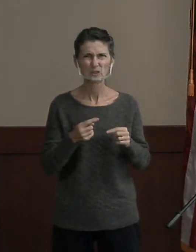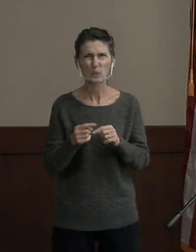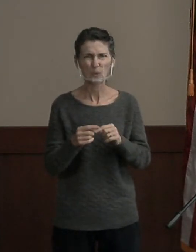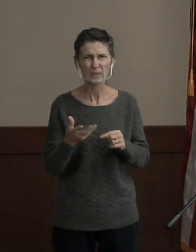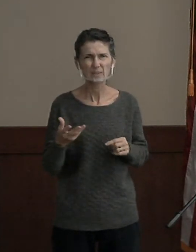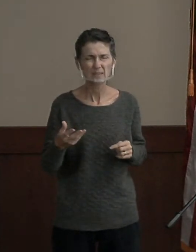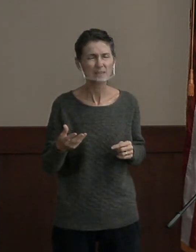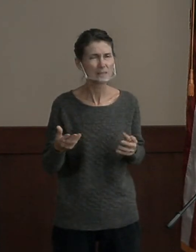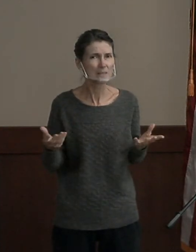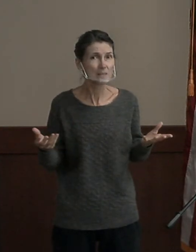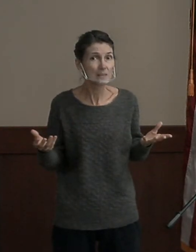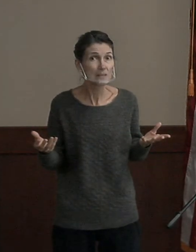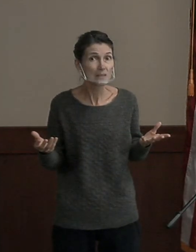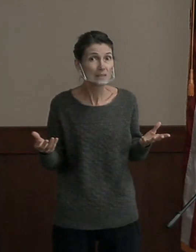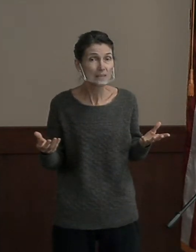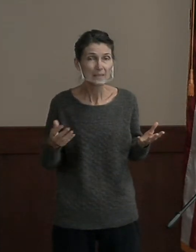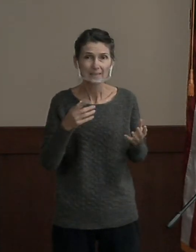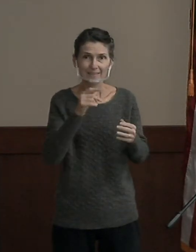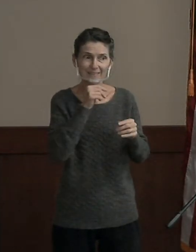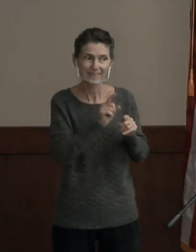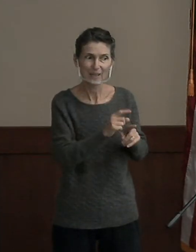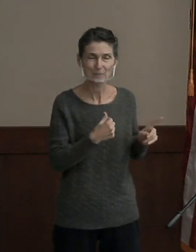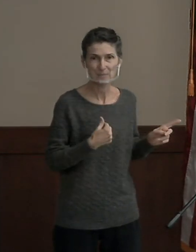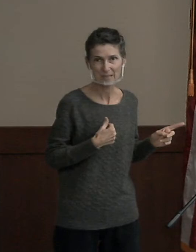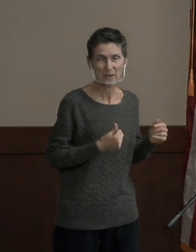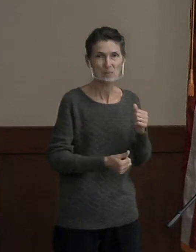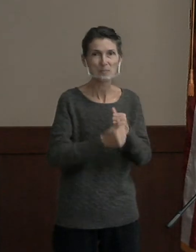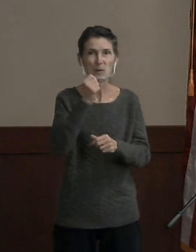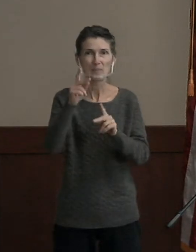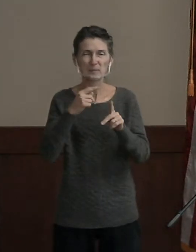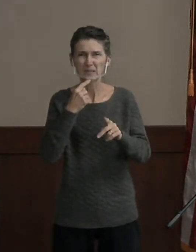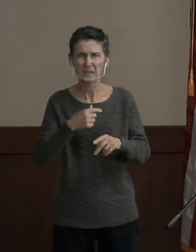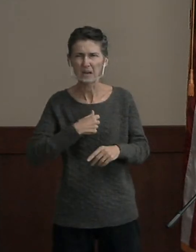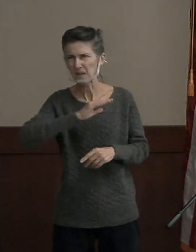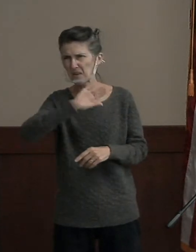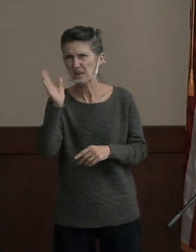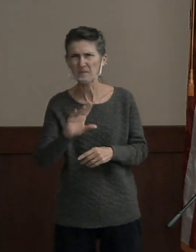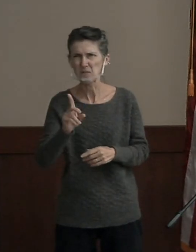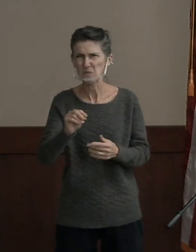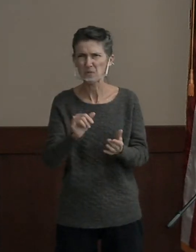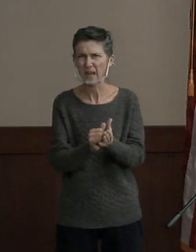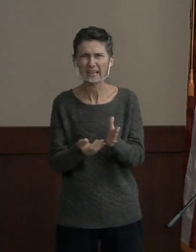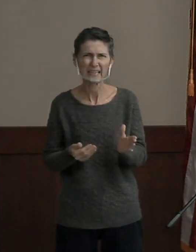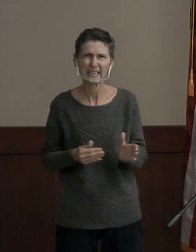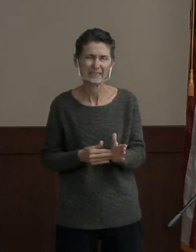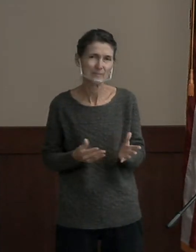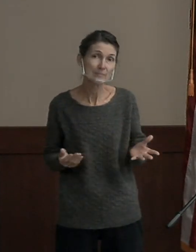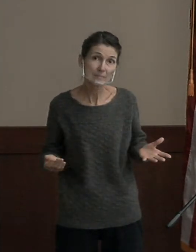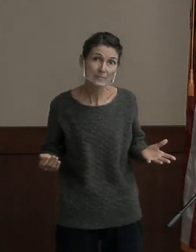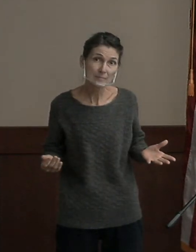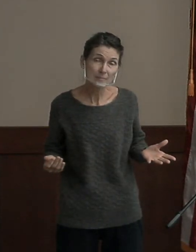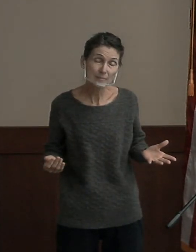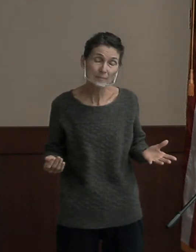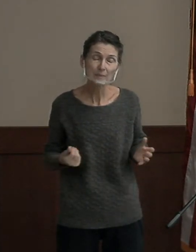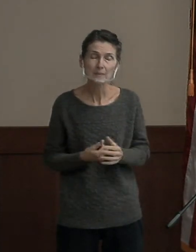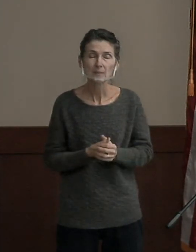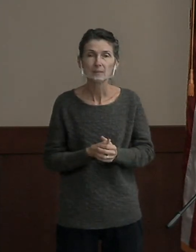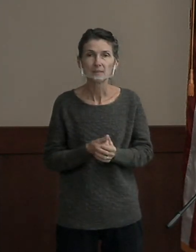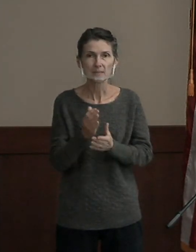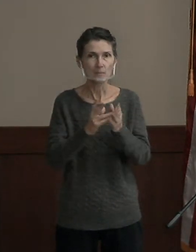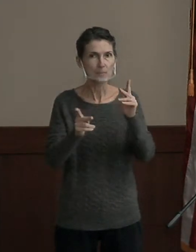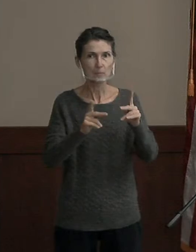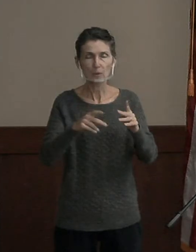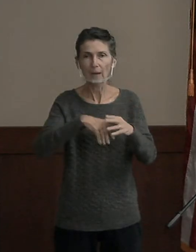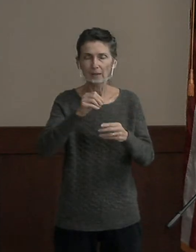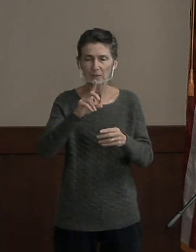And if you're not like me, most people don't say, well, I'm never going to do that again. So again, people go